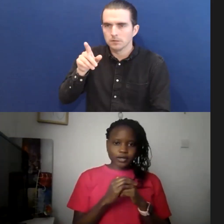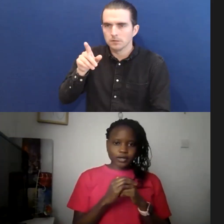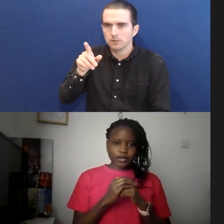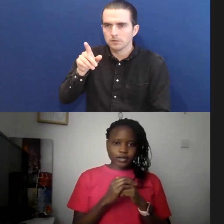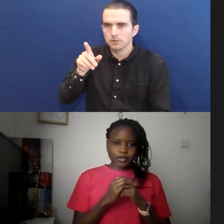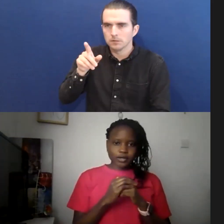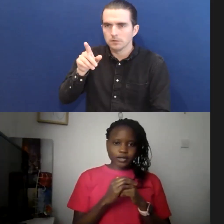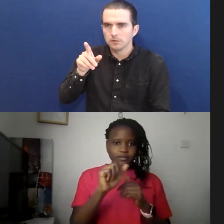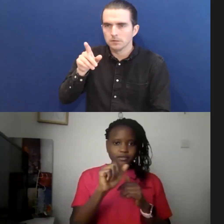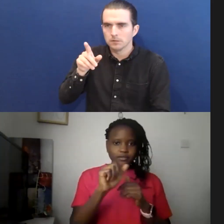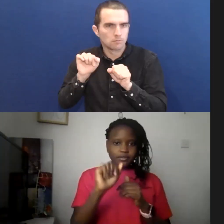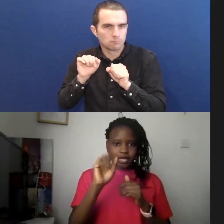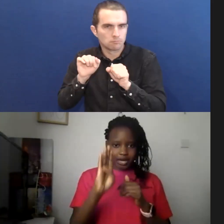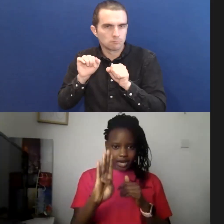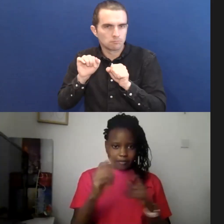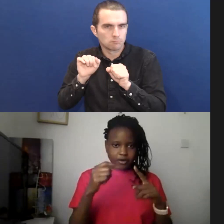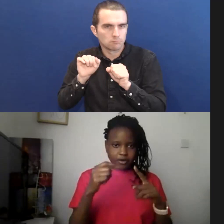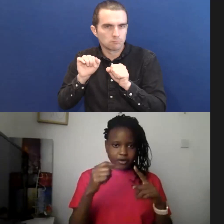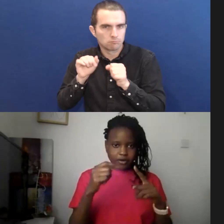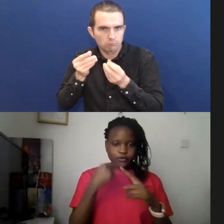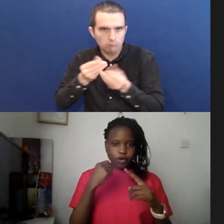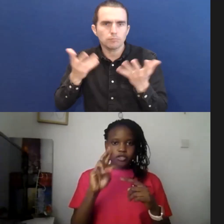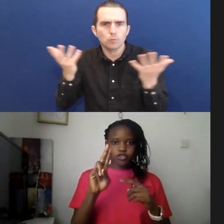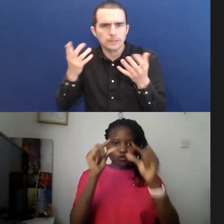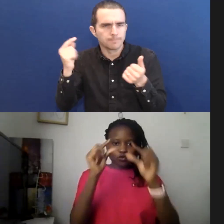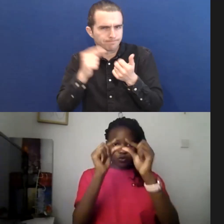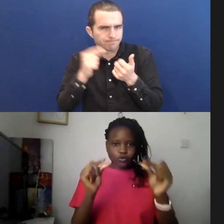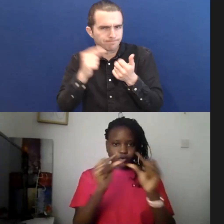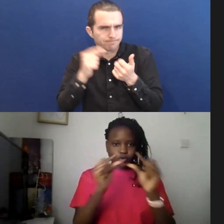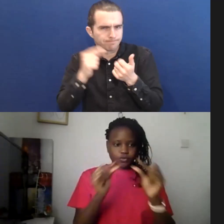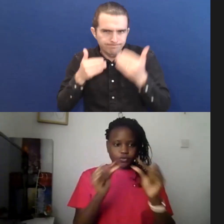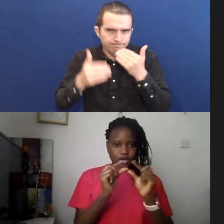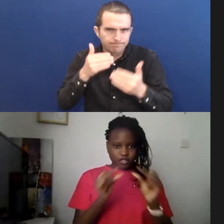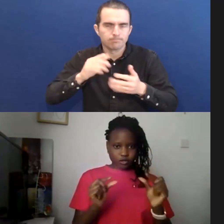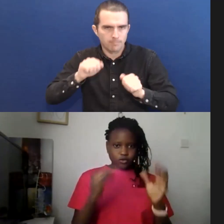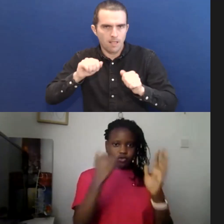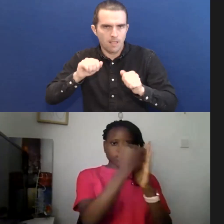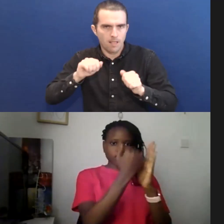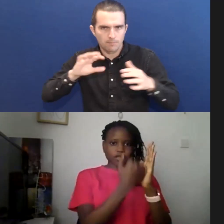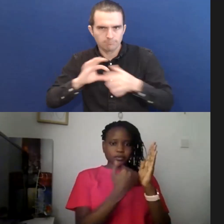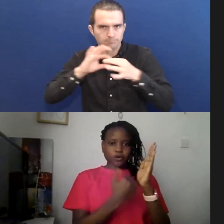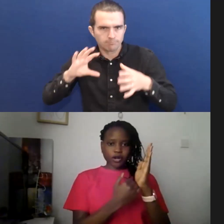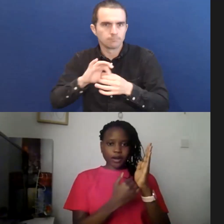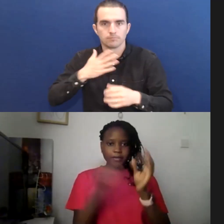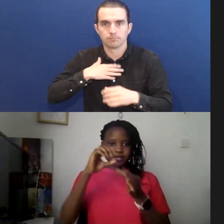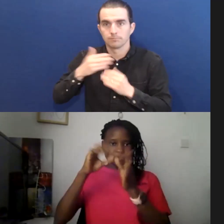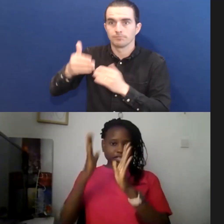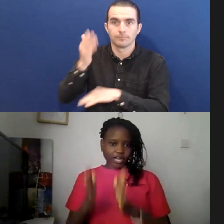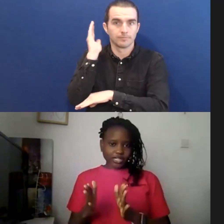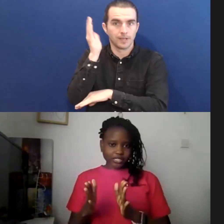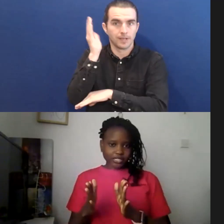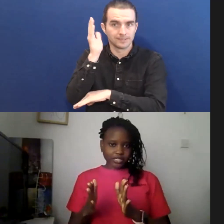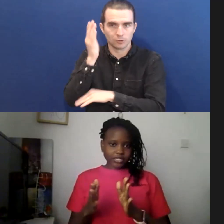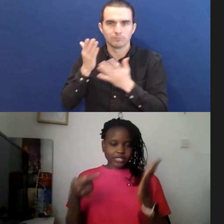Zeynep Varolu from UNESCO. She is the program specialist in the Digital Innovation